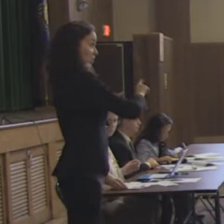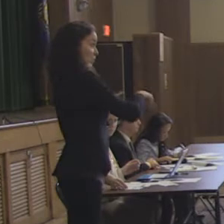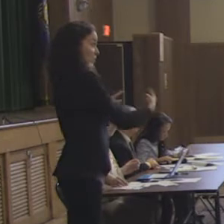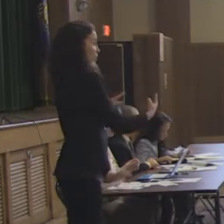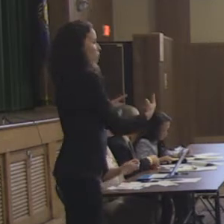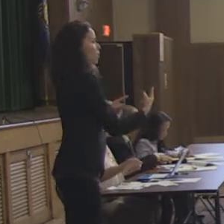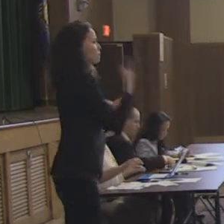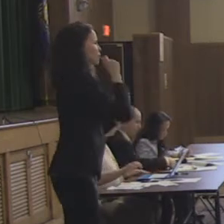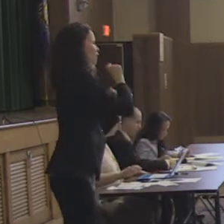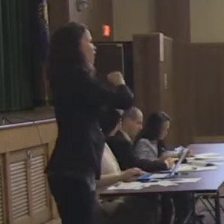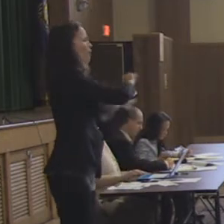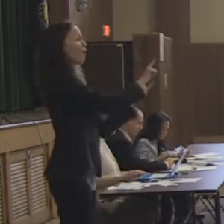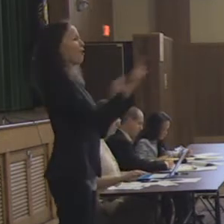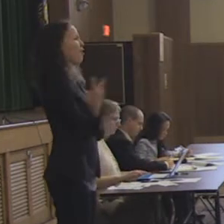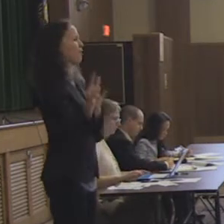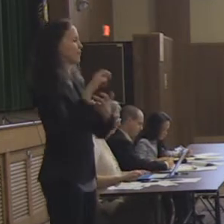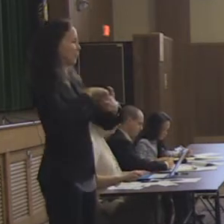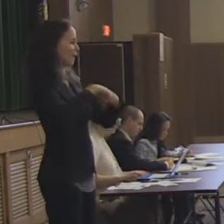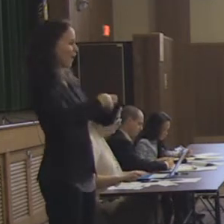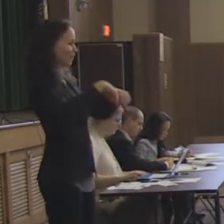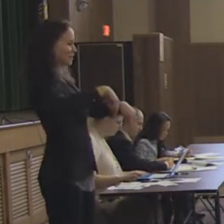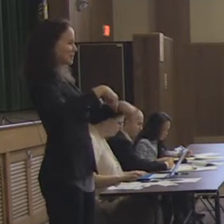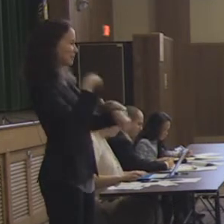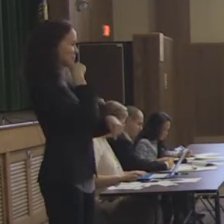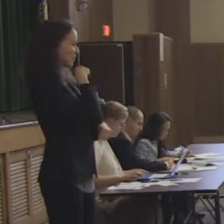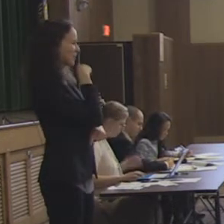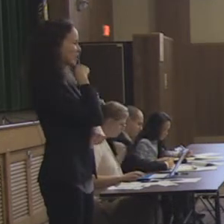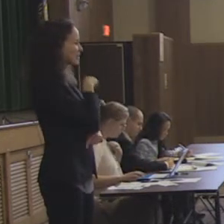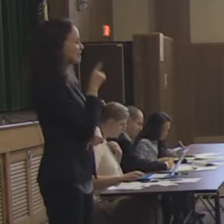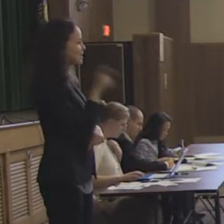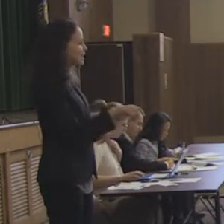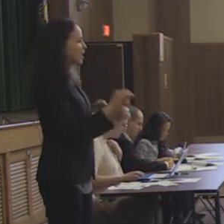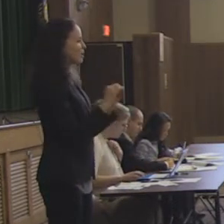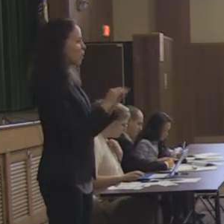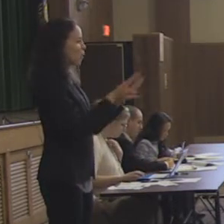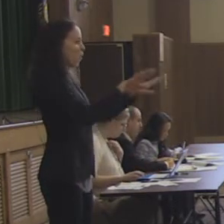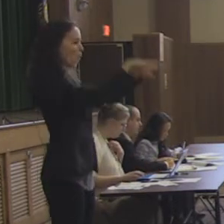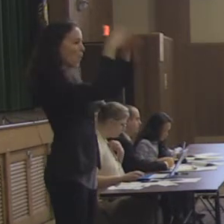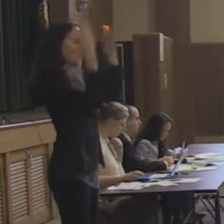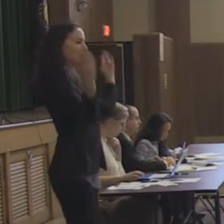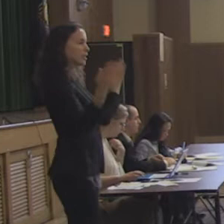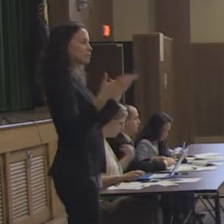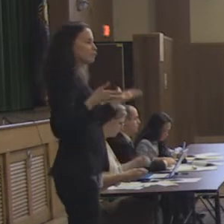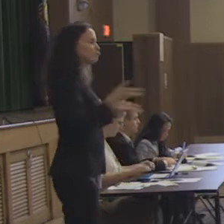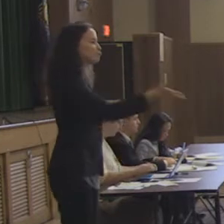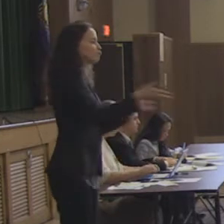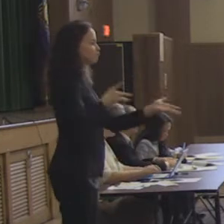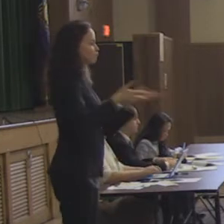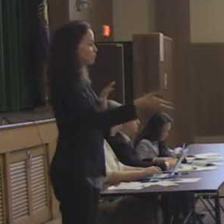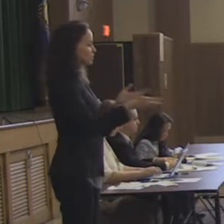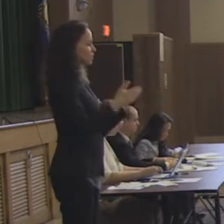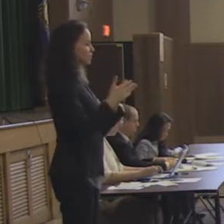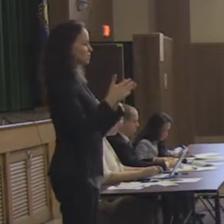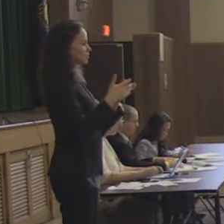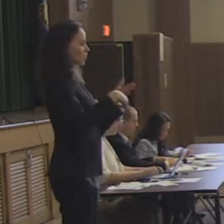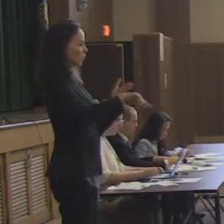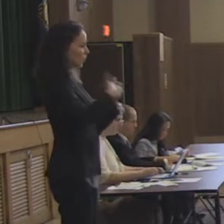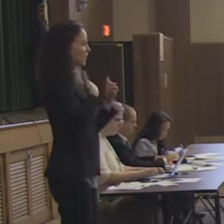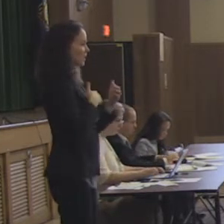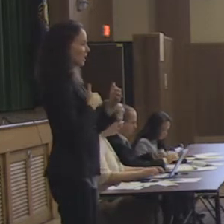issue we have in this state. We just need more open hearings so the citizens come out and